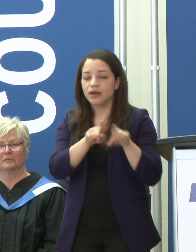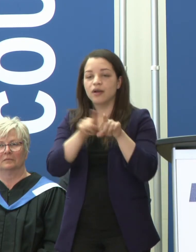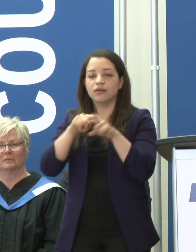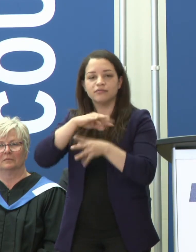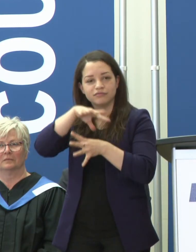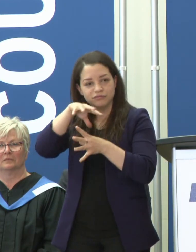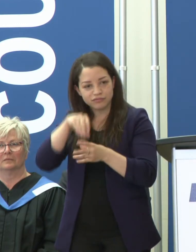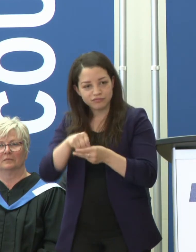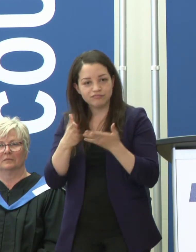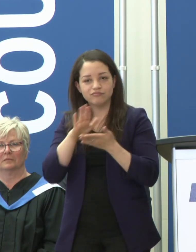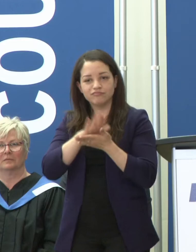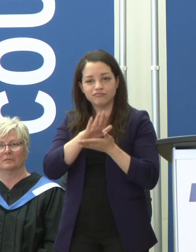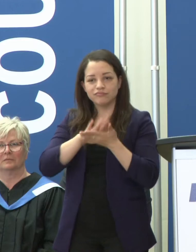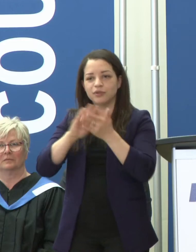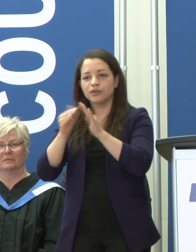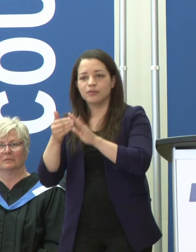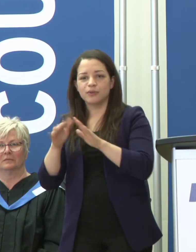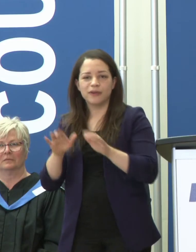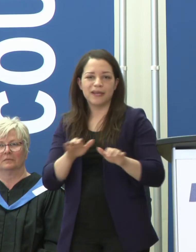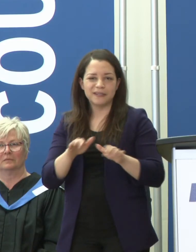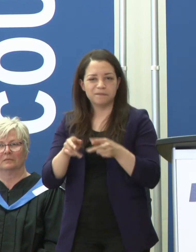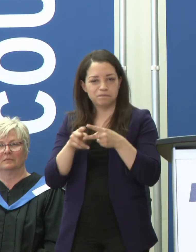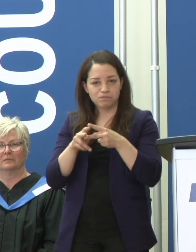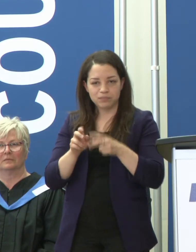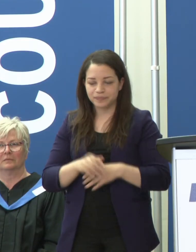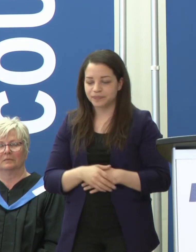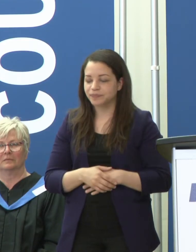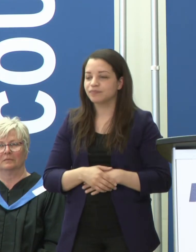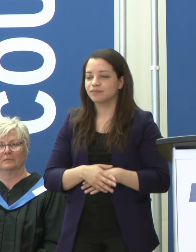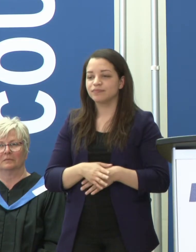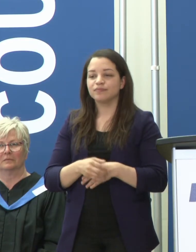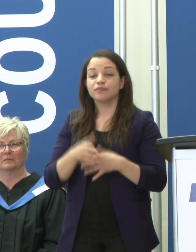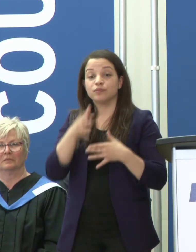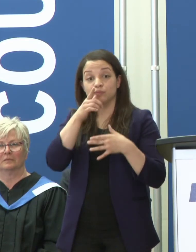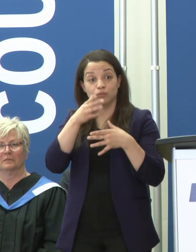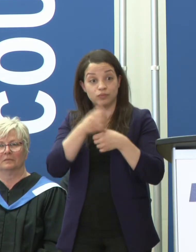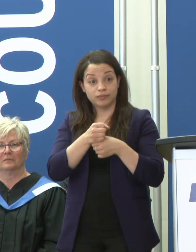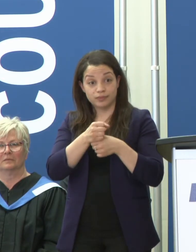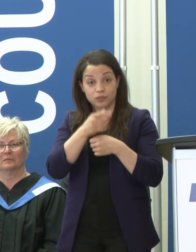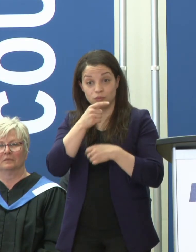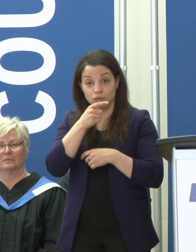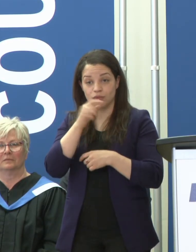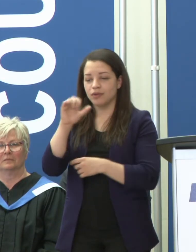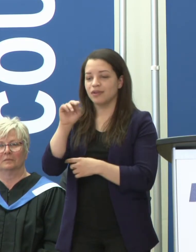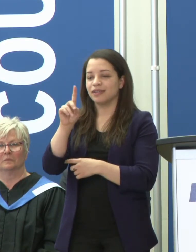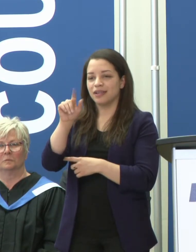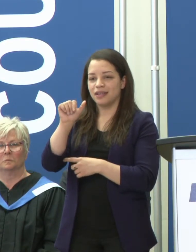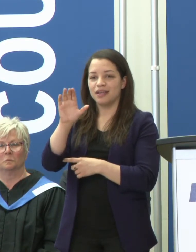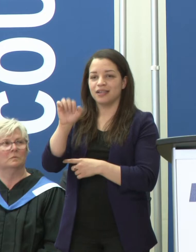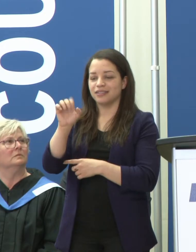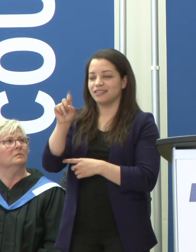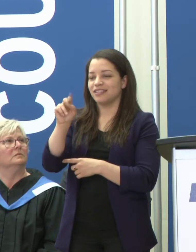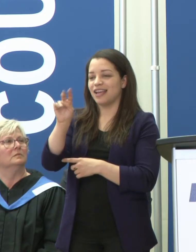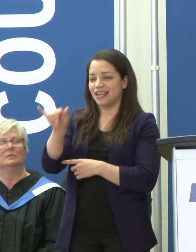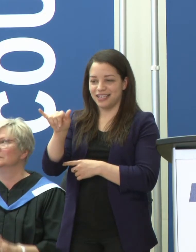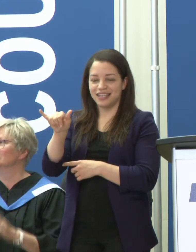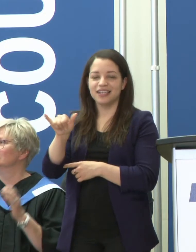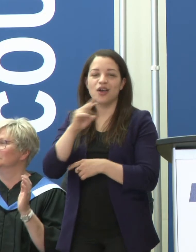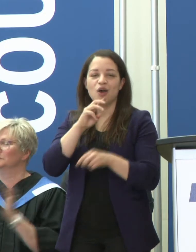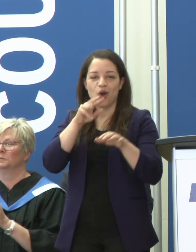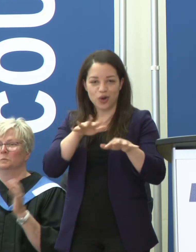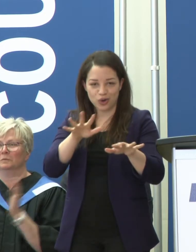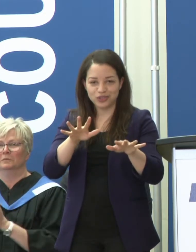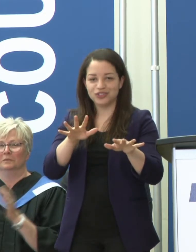to campus and/or community activities. And this year's recipient is Candace Denny, Oceans